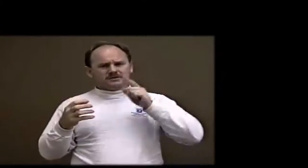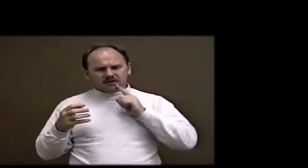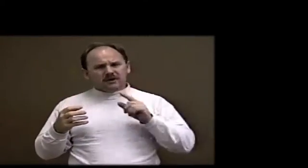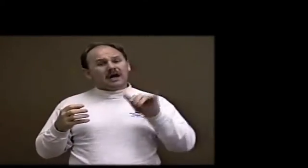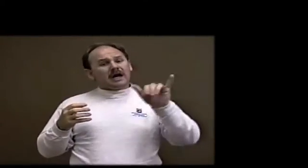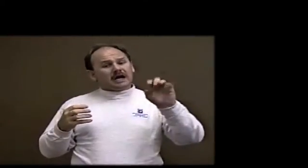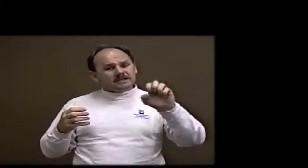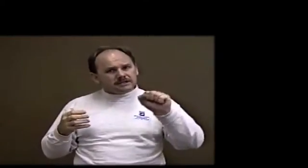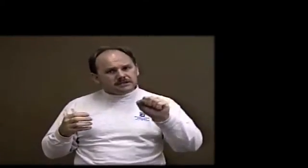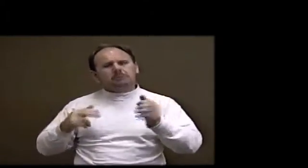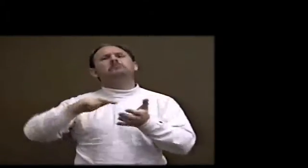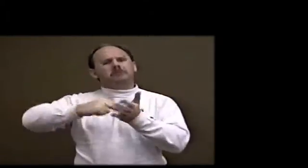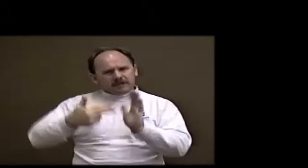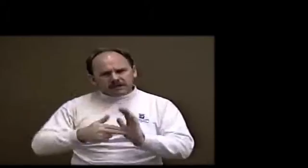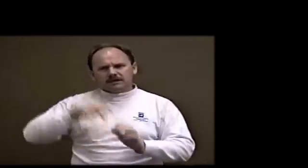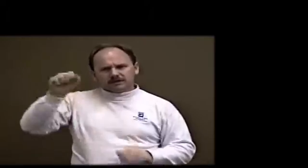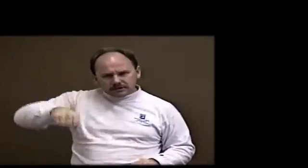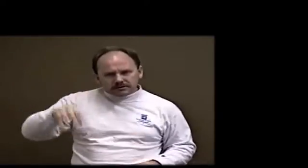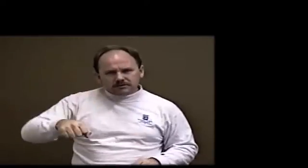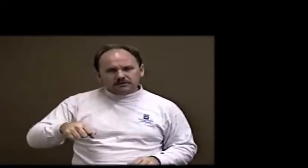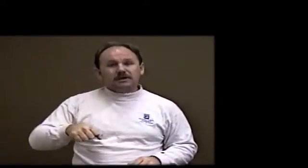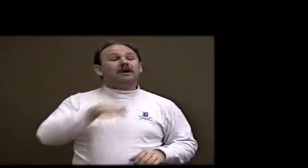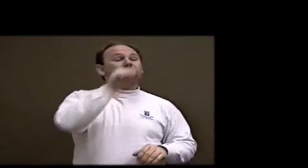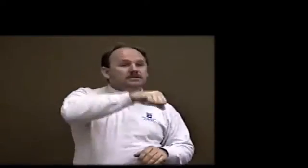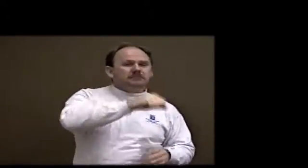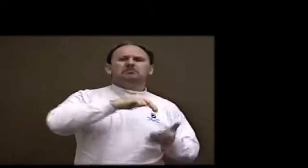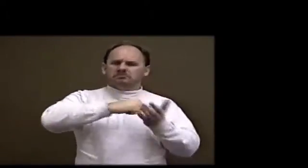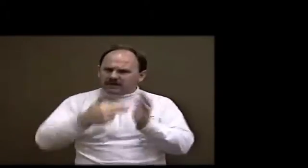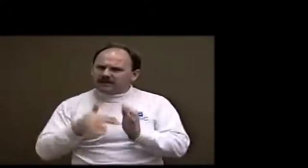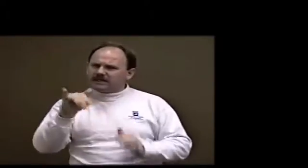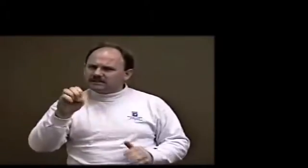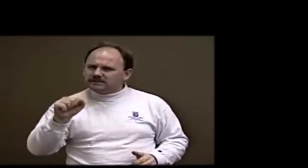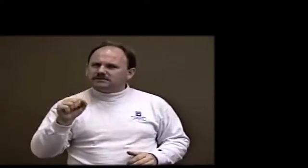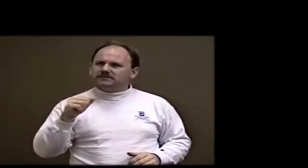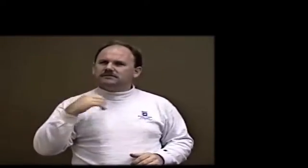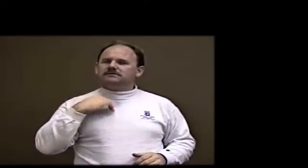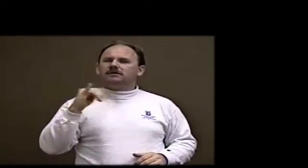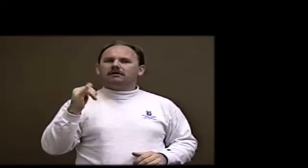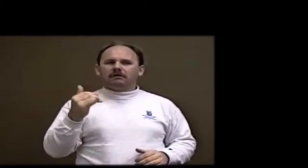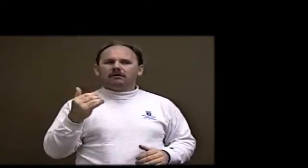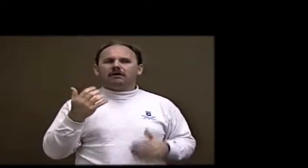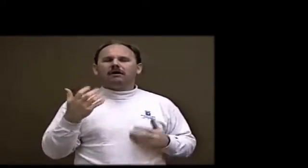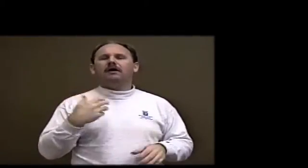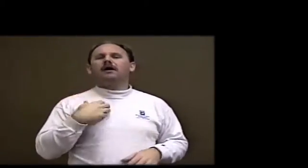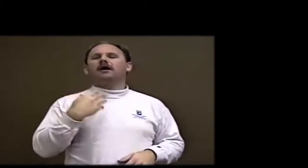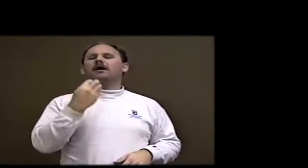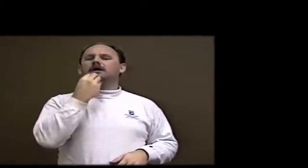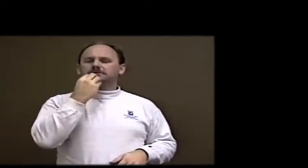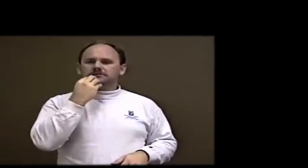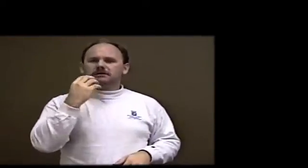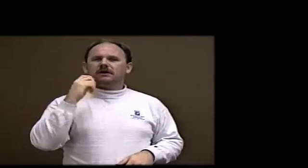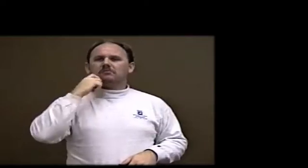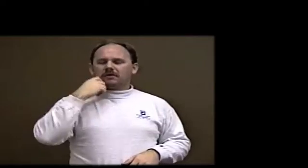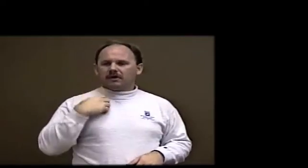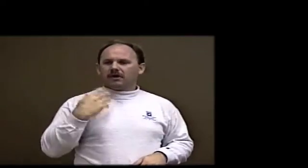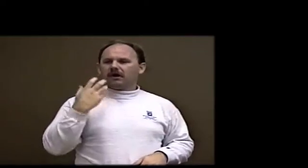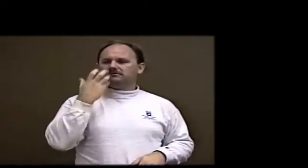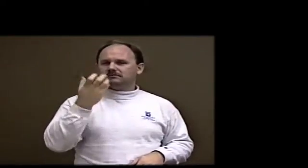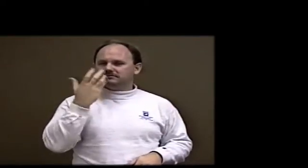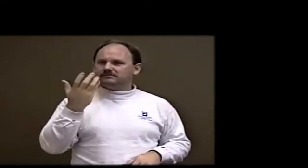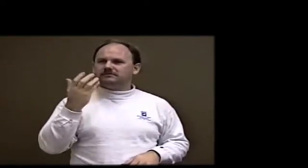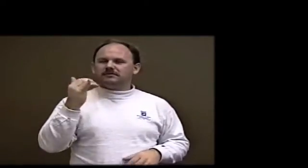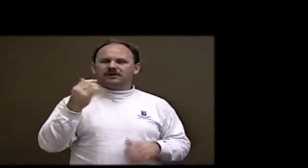yes. As I proceeded to get my apple, that's when I realized the letters Y-E-S in English means yes in sign language. The sign for